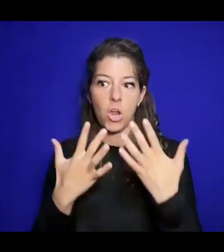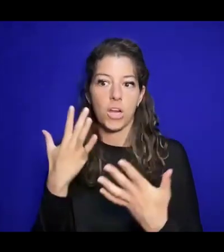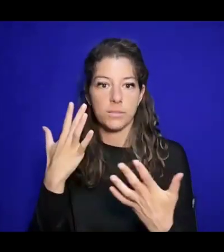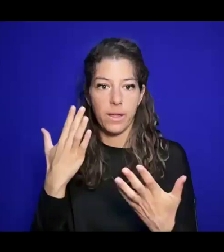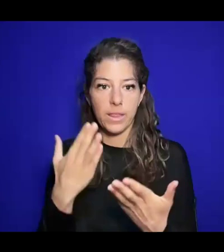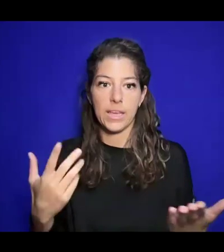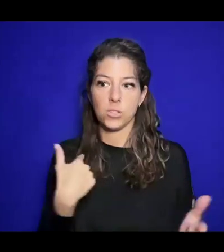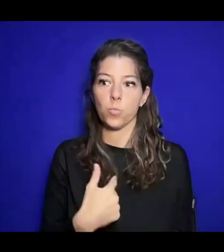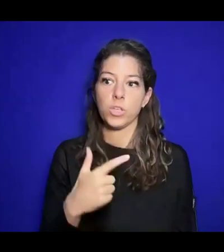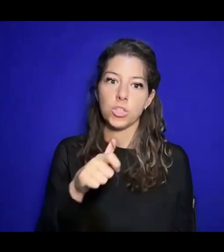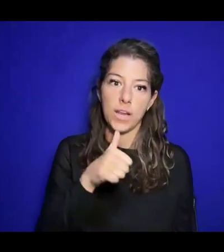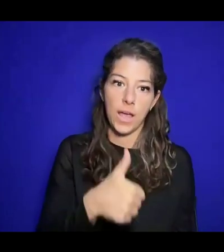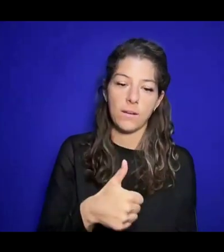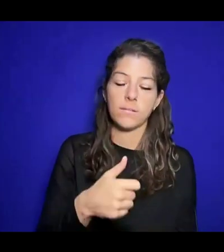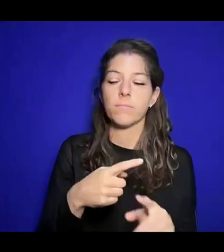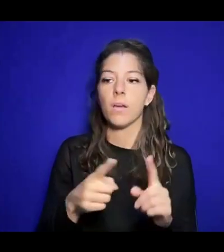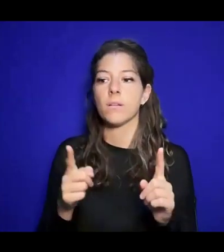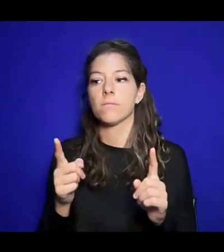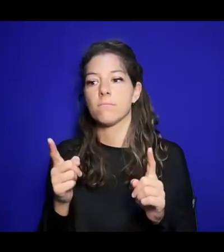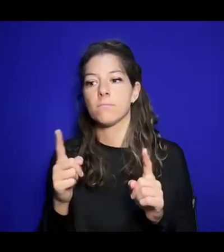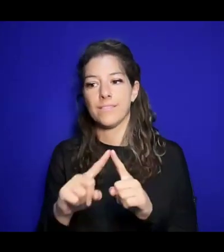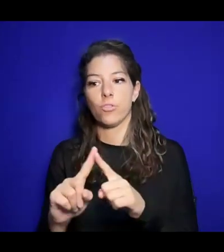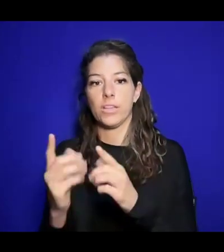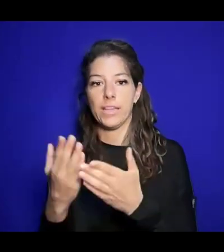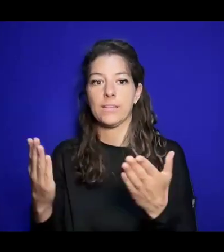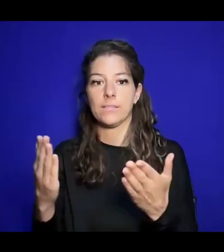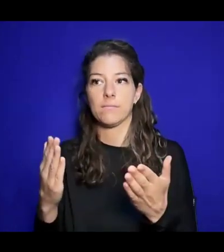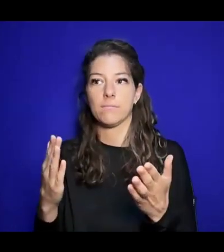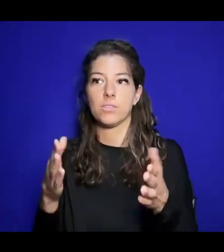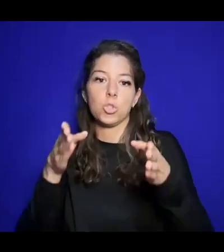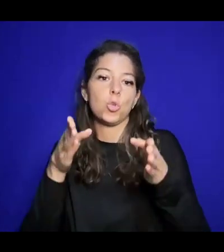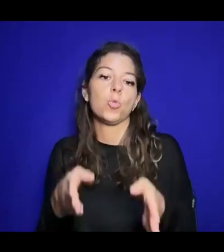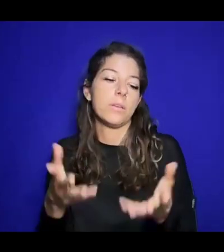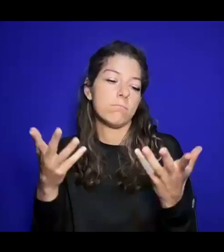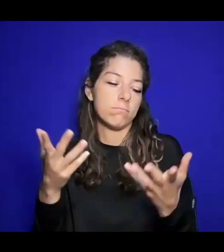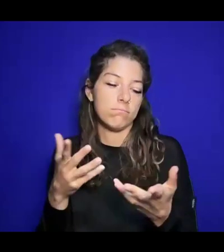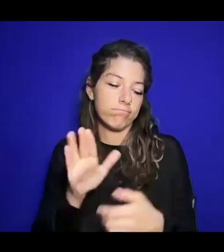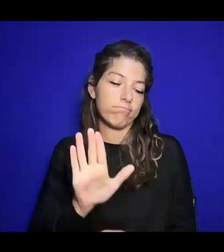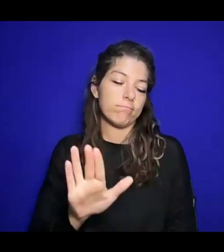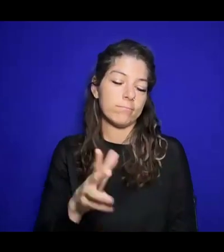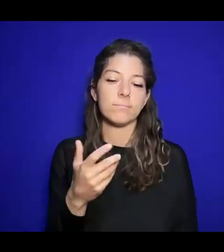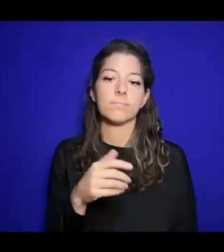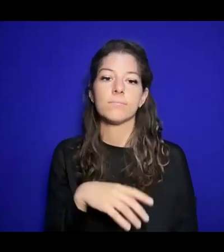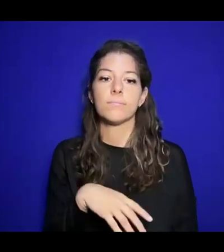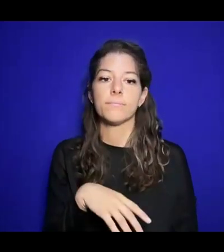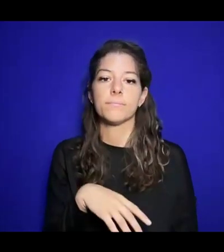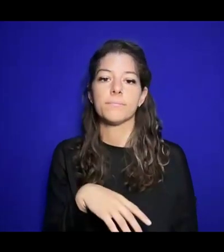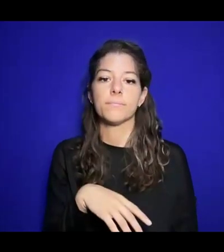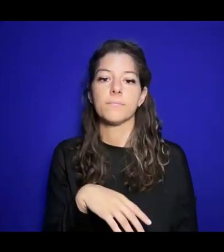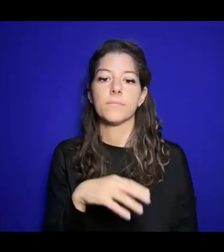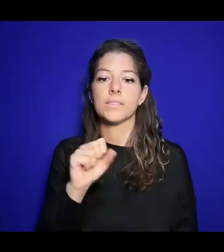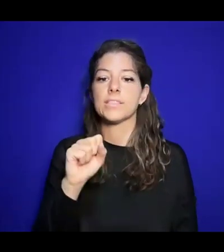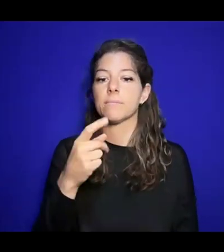we shouldn't really be embarrassed by. But, there are things that, that's human nature. So what a